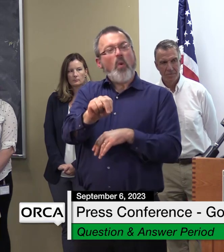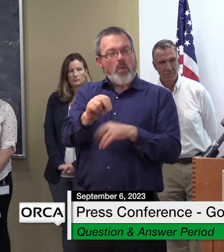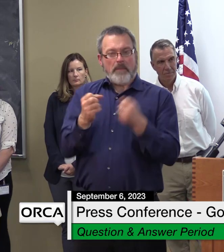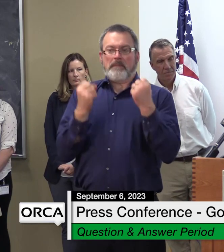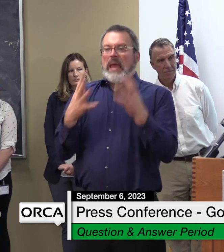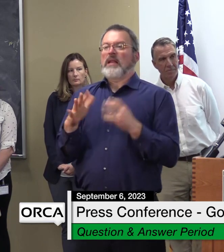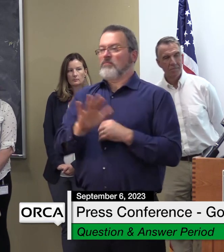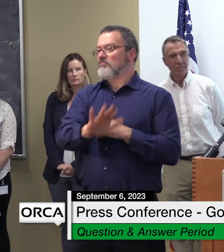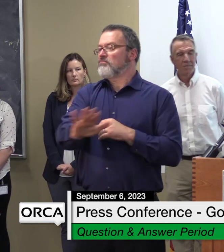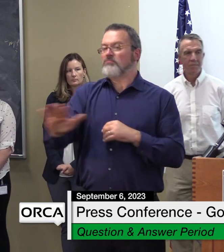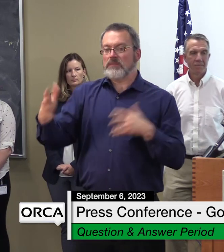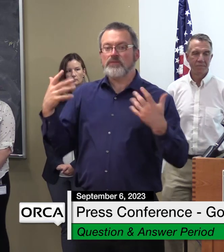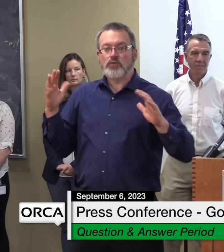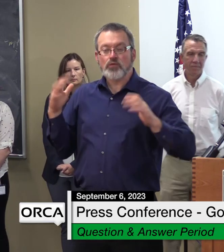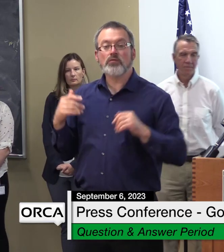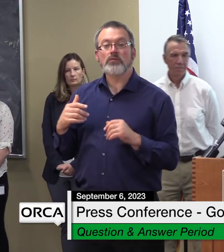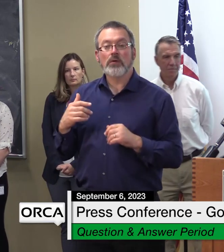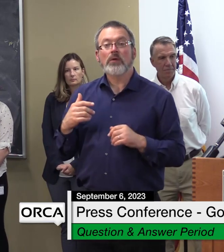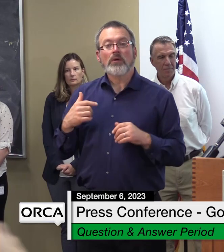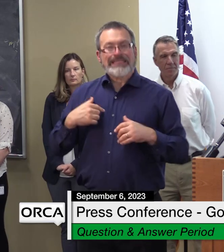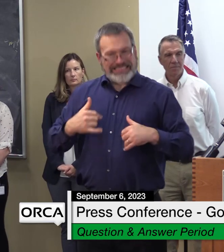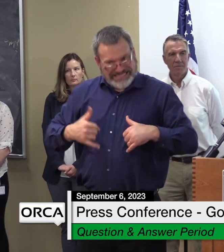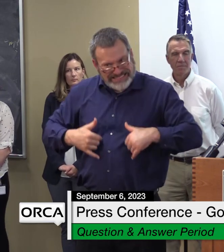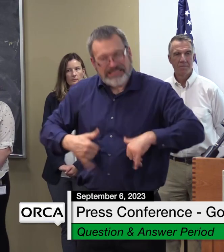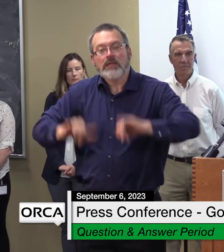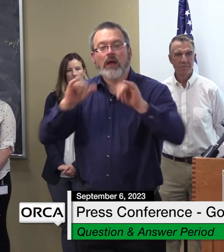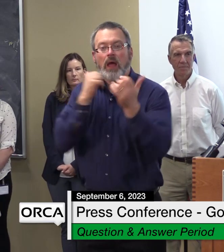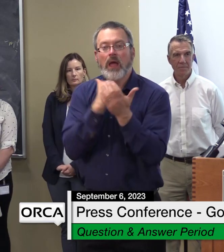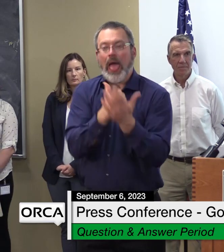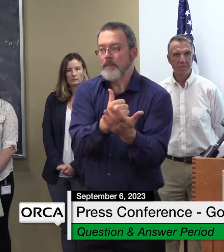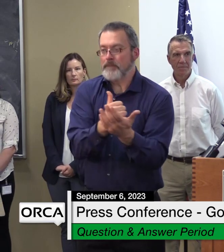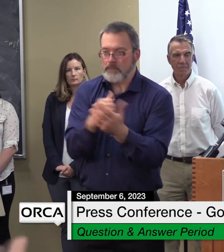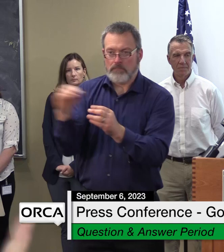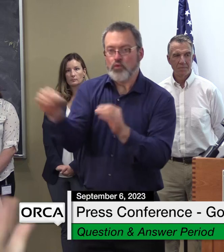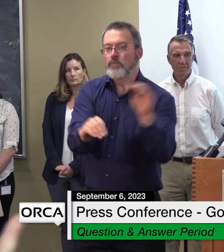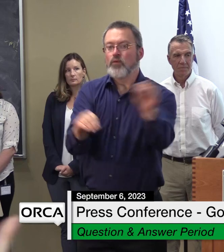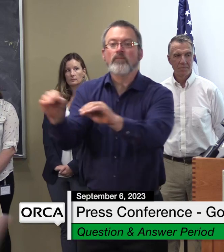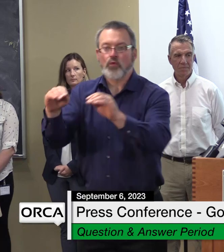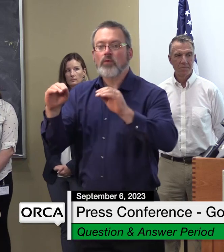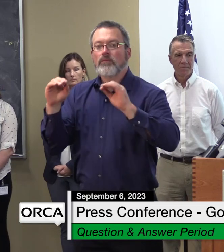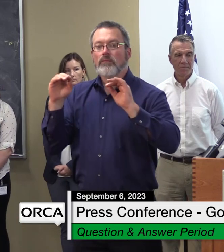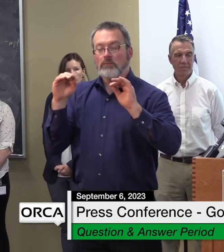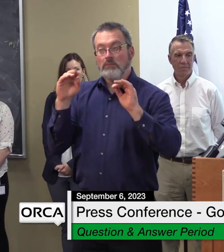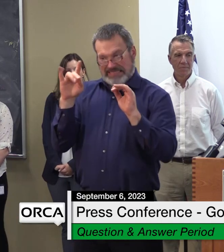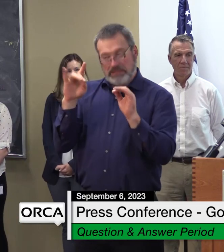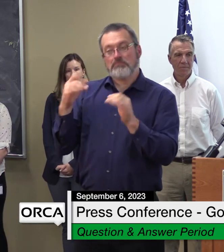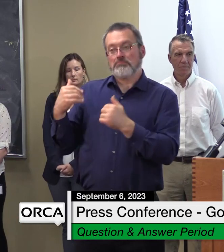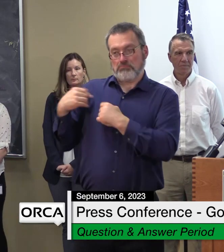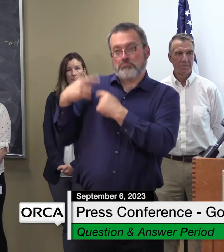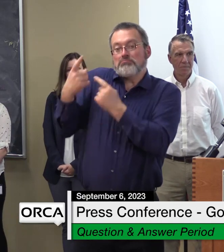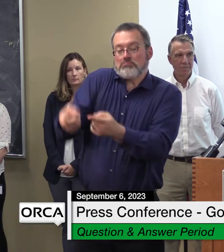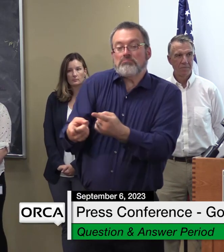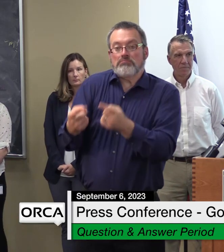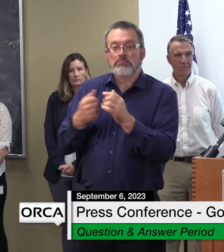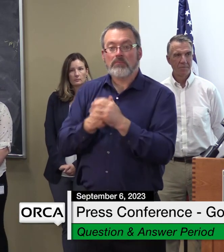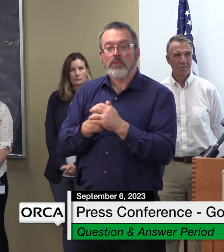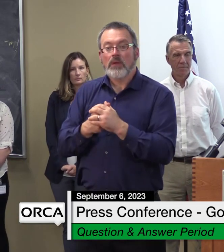opportunity to provide information on the units, so share that with the press.